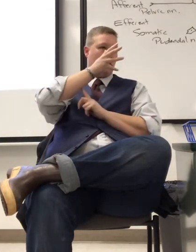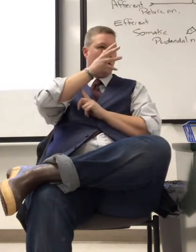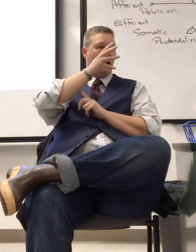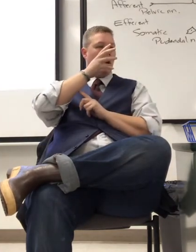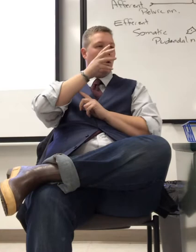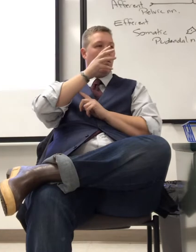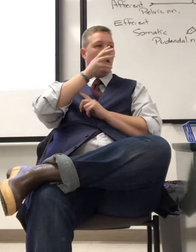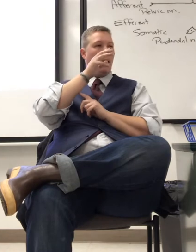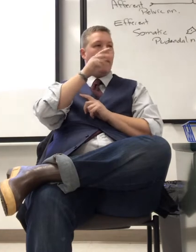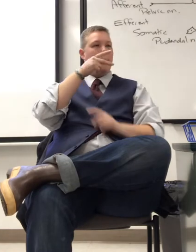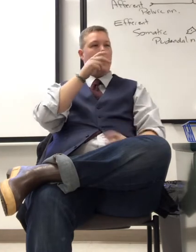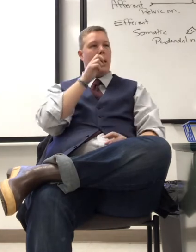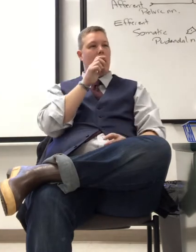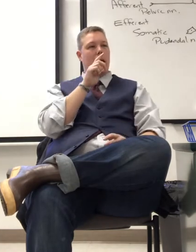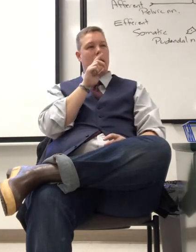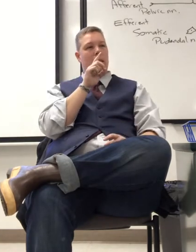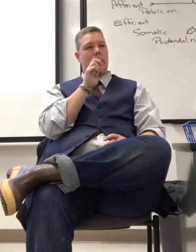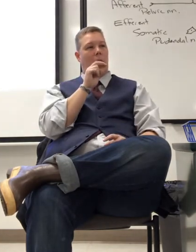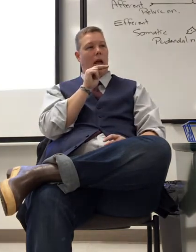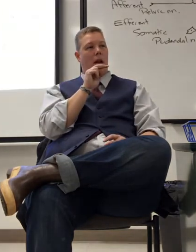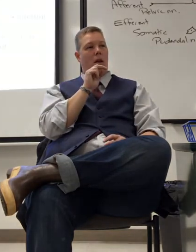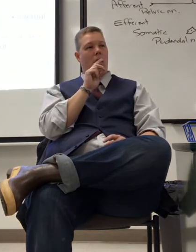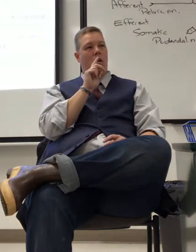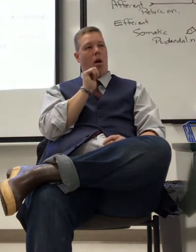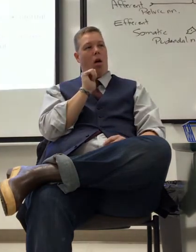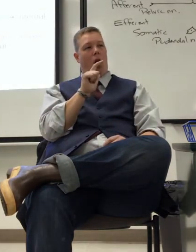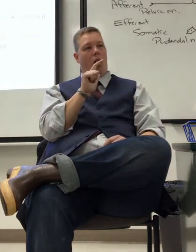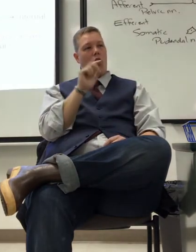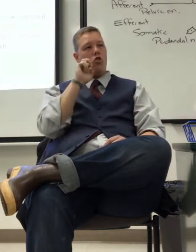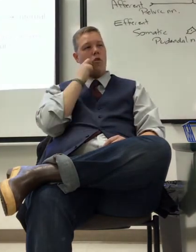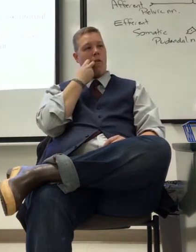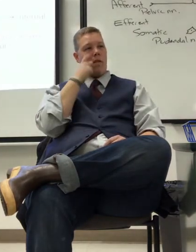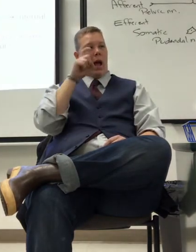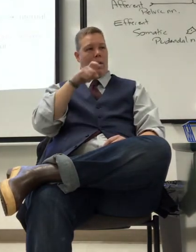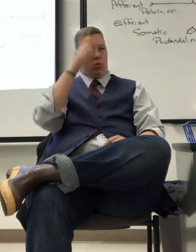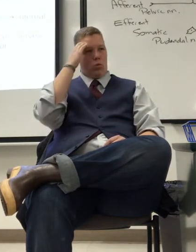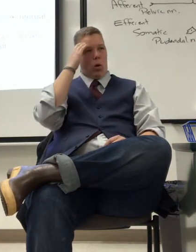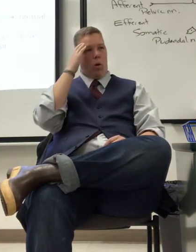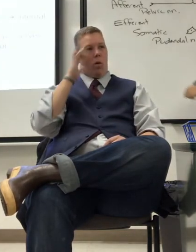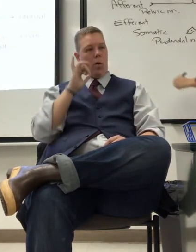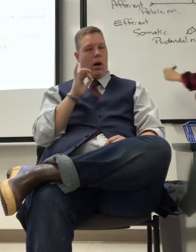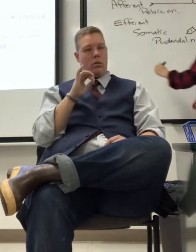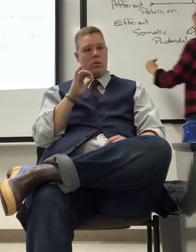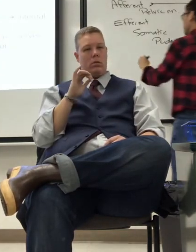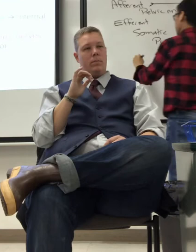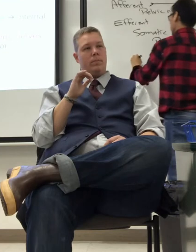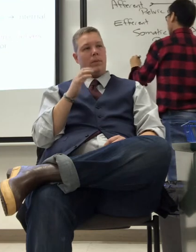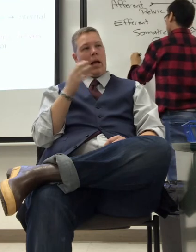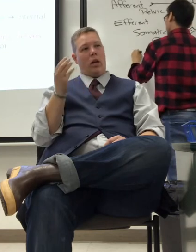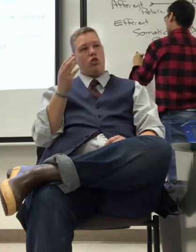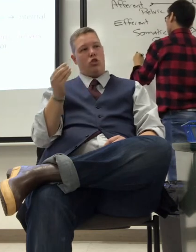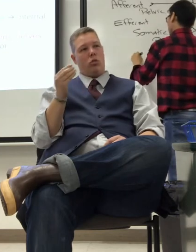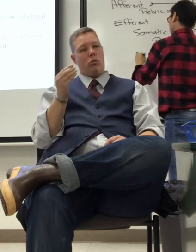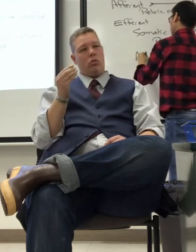The pudendal nerve is the one you gotta know. It innervates external urethral sphincter for the autonomic nervous system.